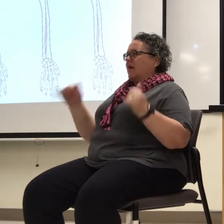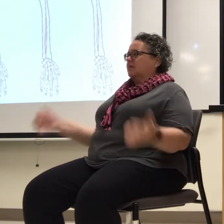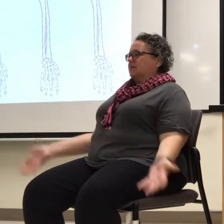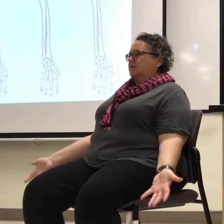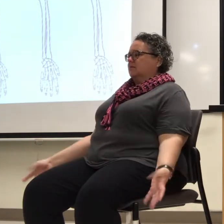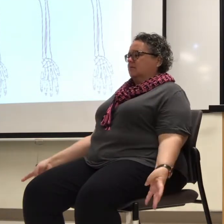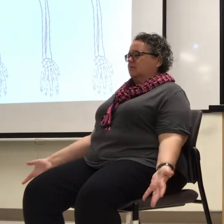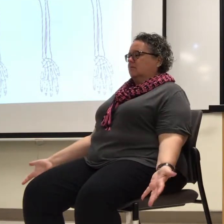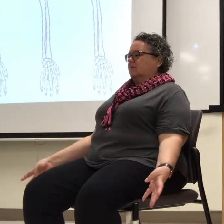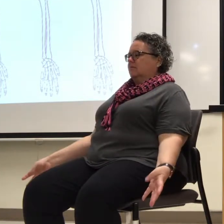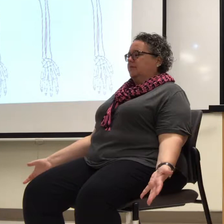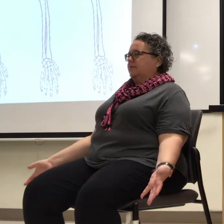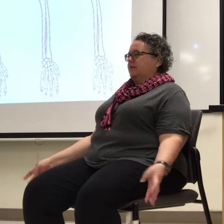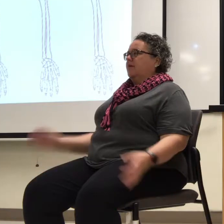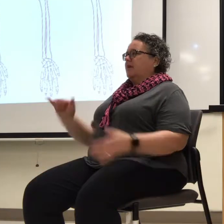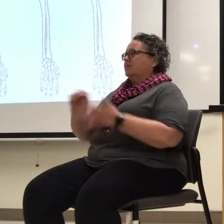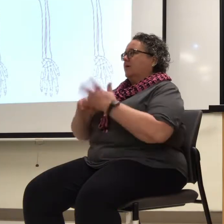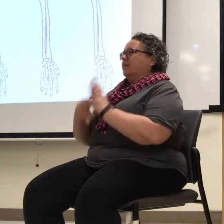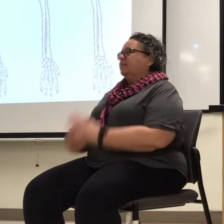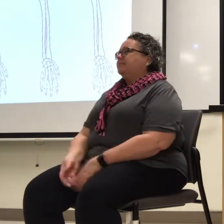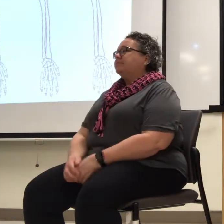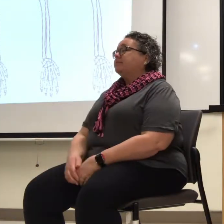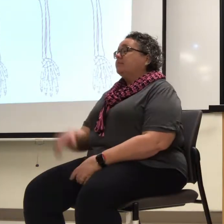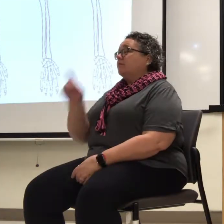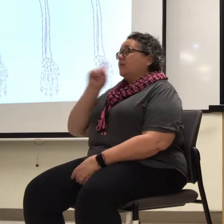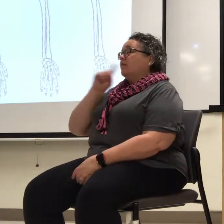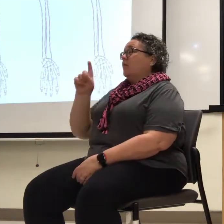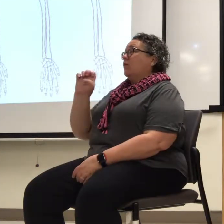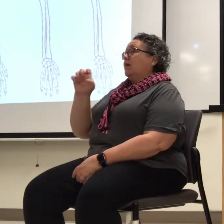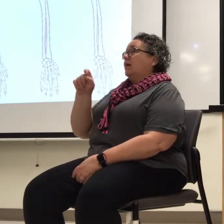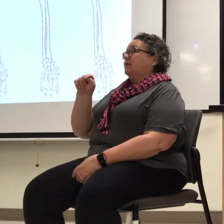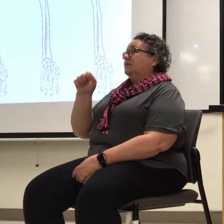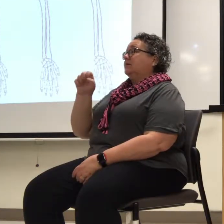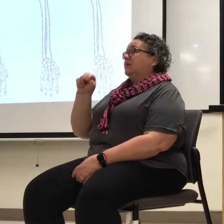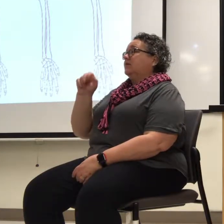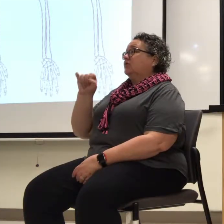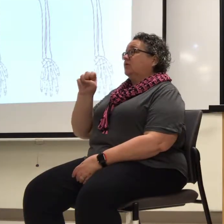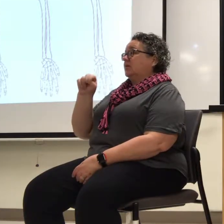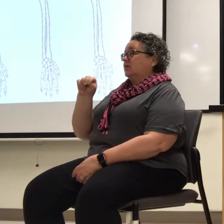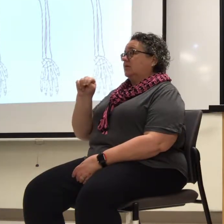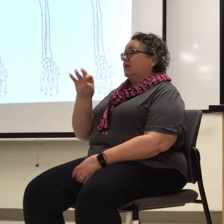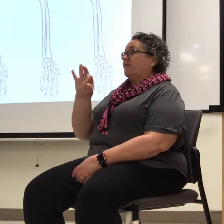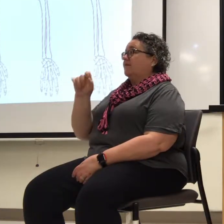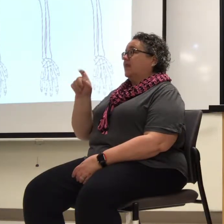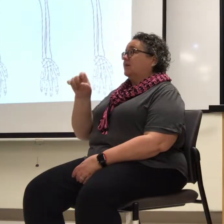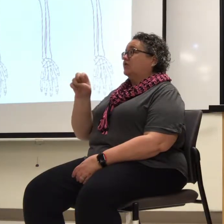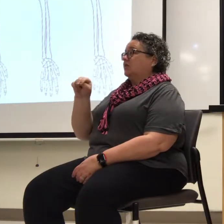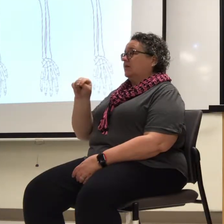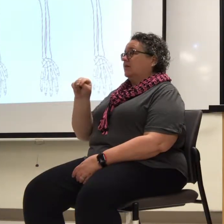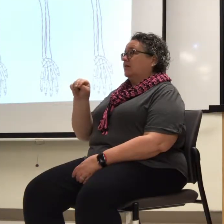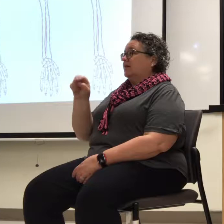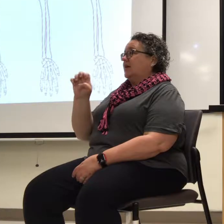mean. And for extension, flexion extension for the pollicis,